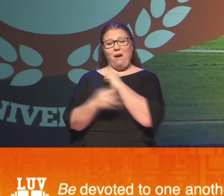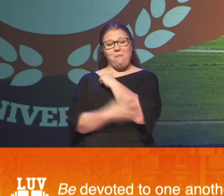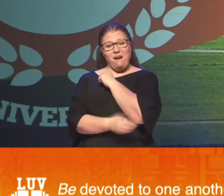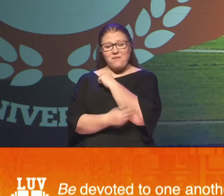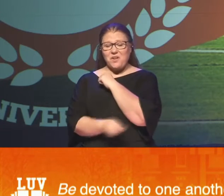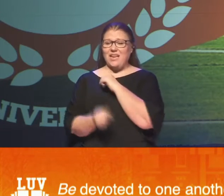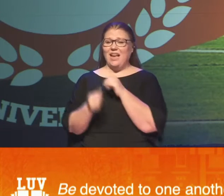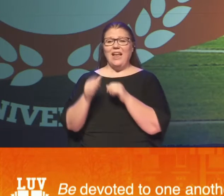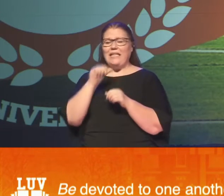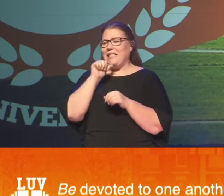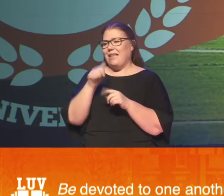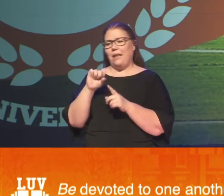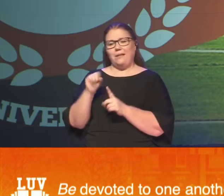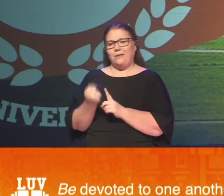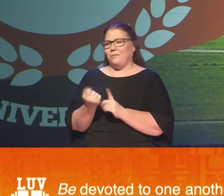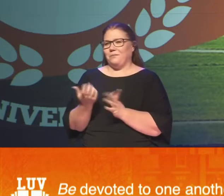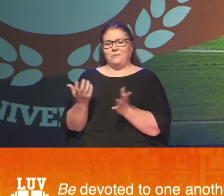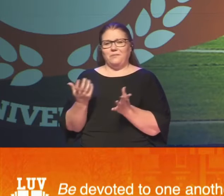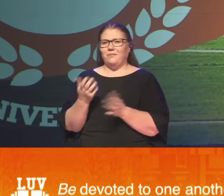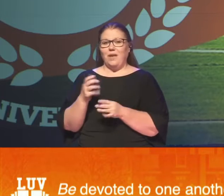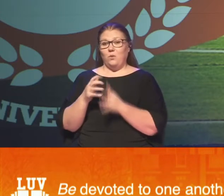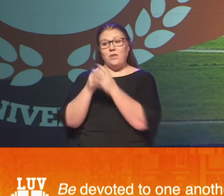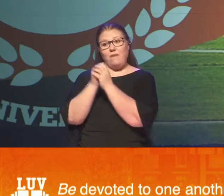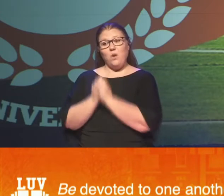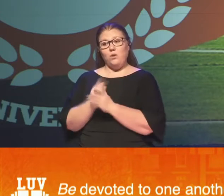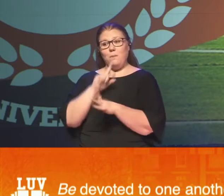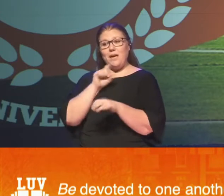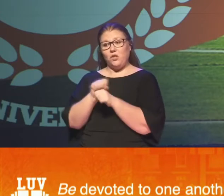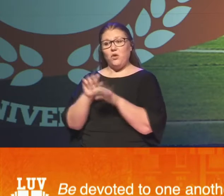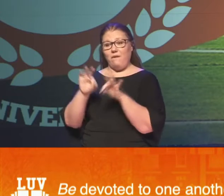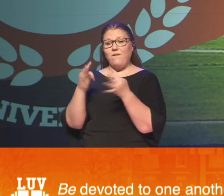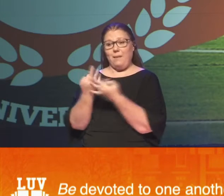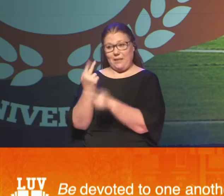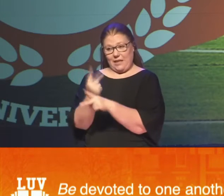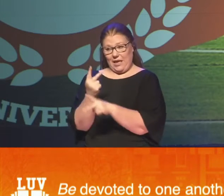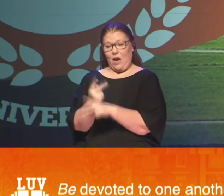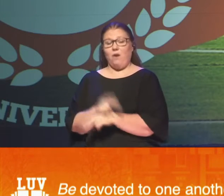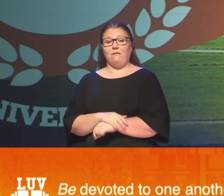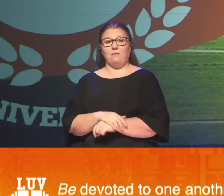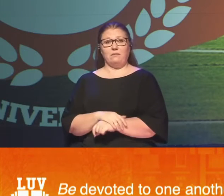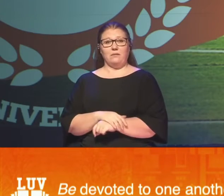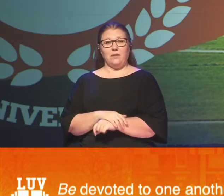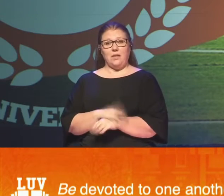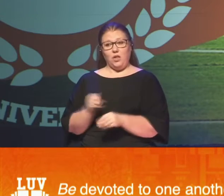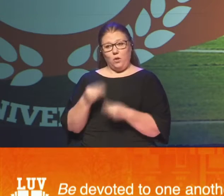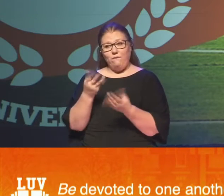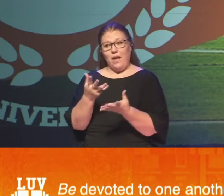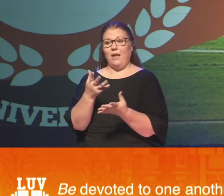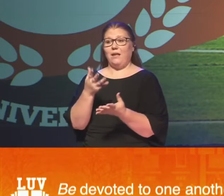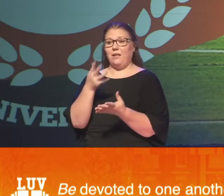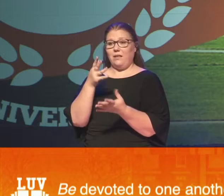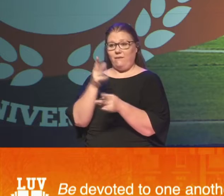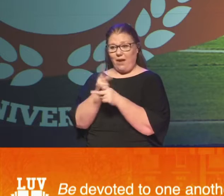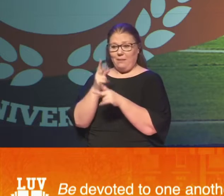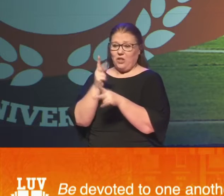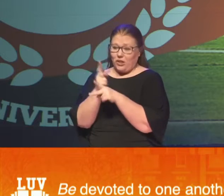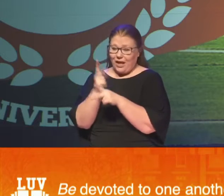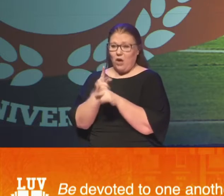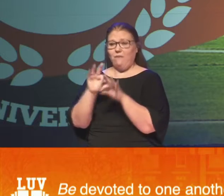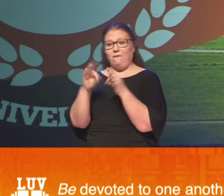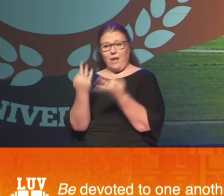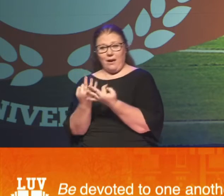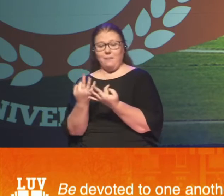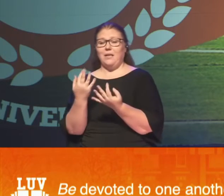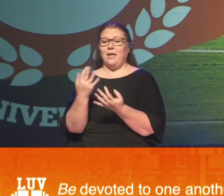that was not the case. There was a devotion that made sure that your family was taken care of, that you fed your family, you cared for them, you lived together,